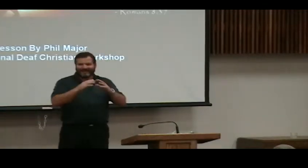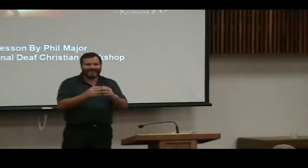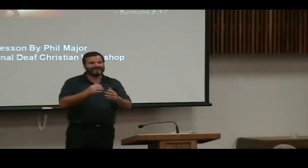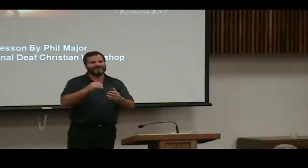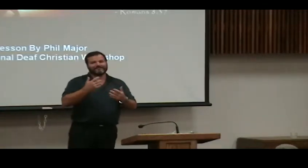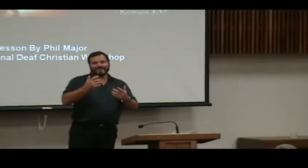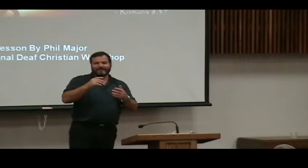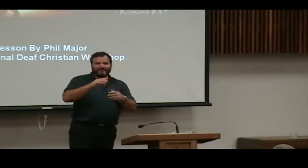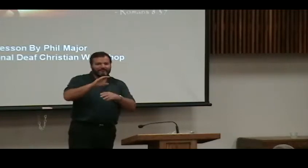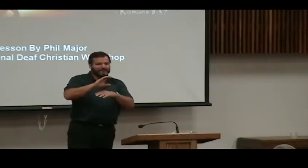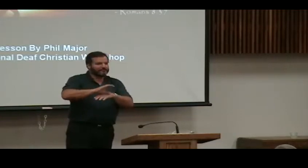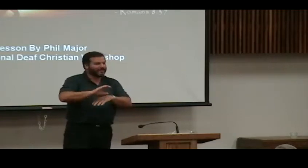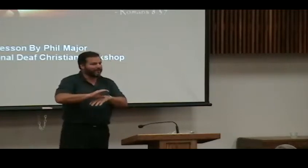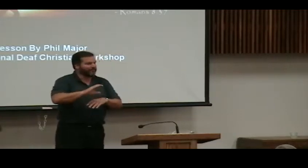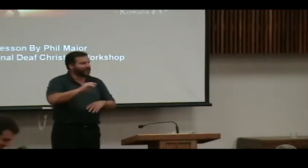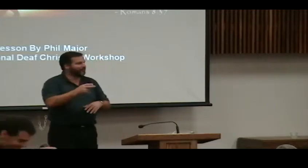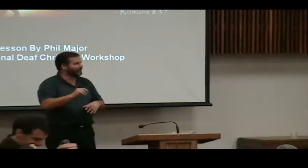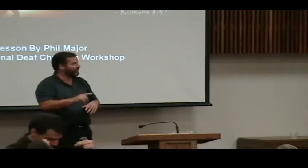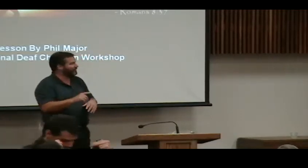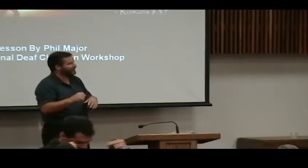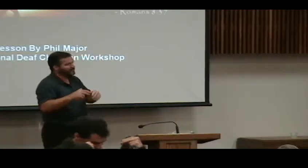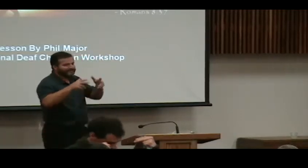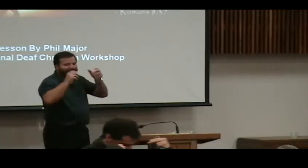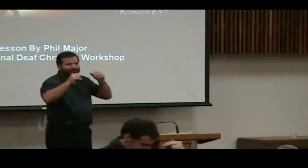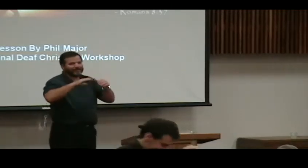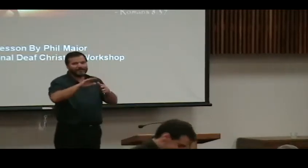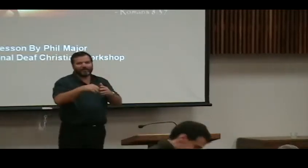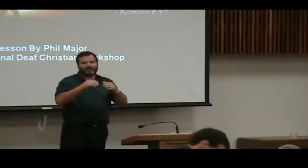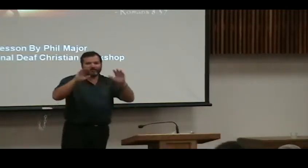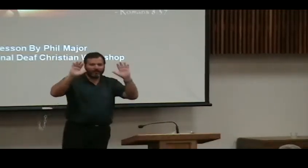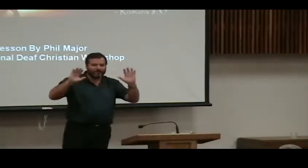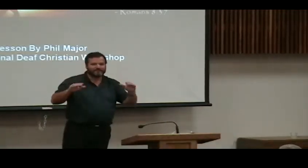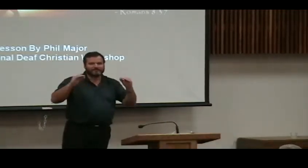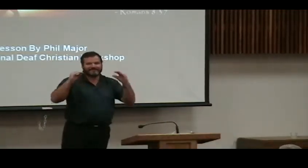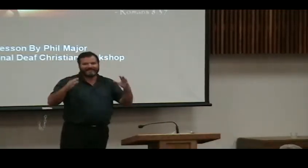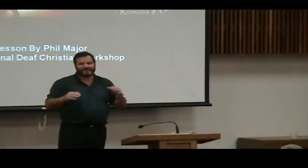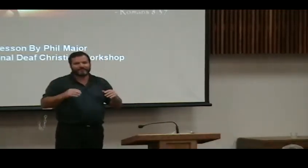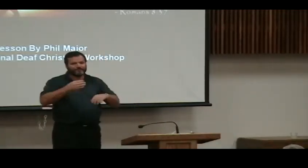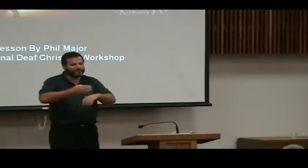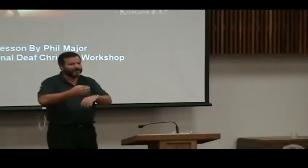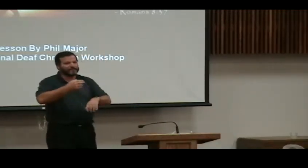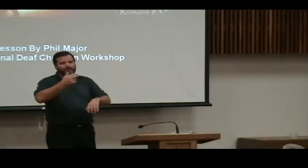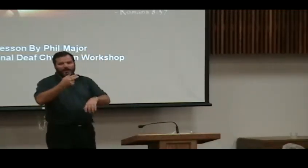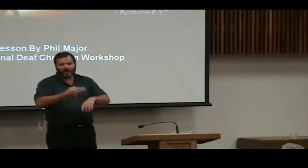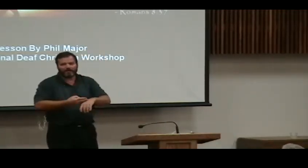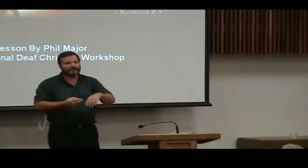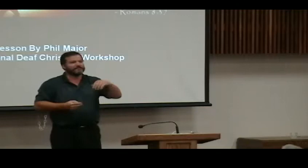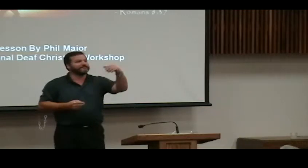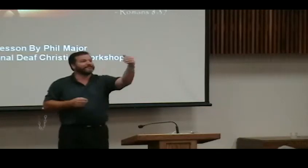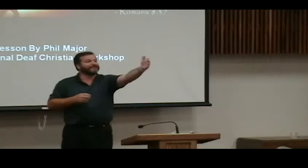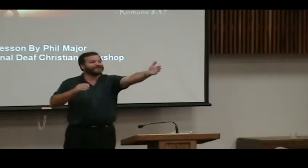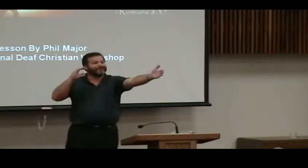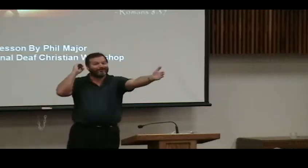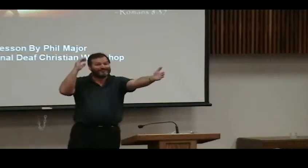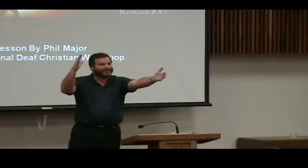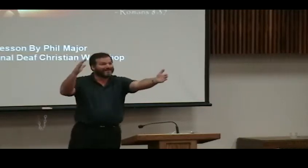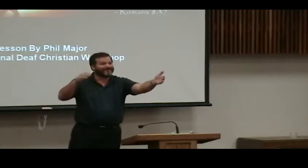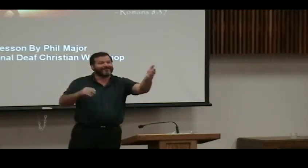classes in chapel, and hearing from all the awesome teachers, Bob and Hollis and Child Spirit,